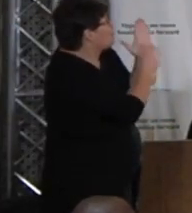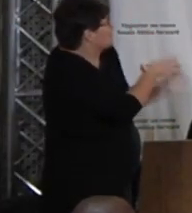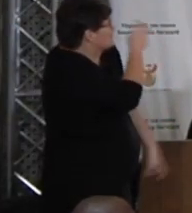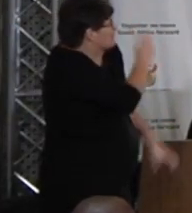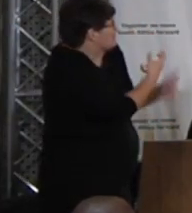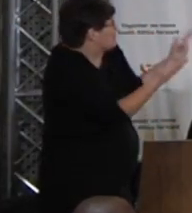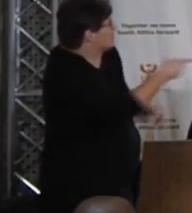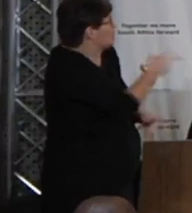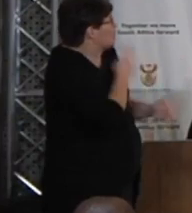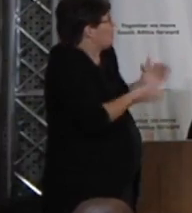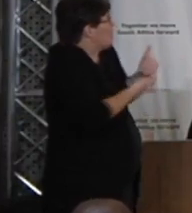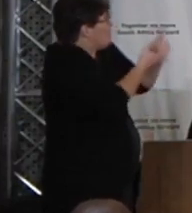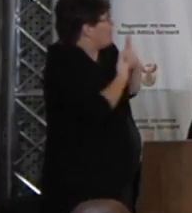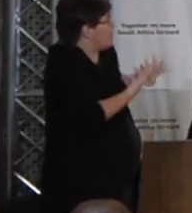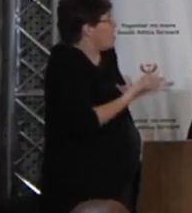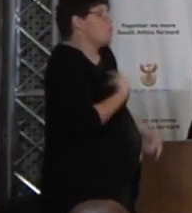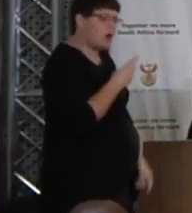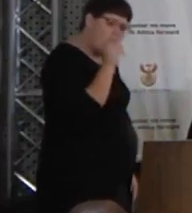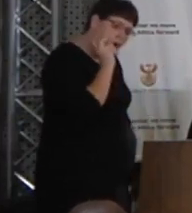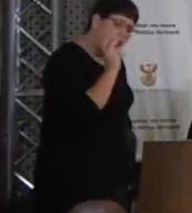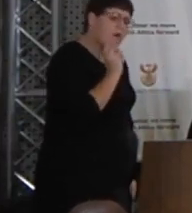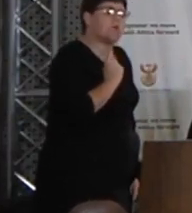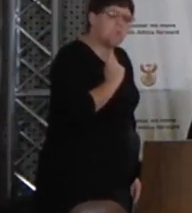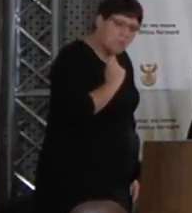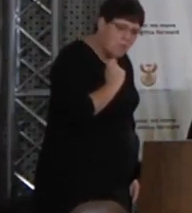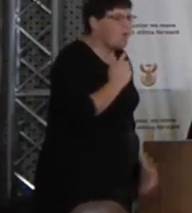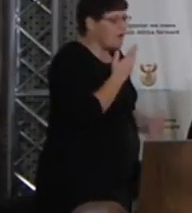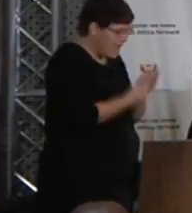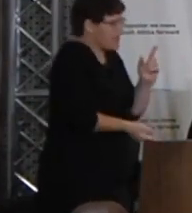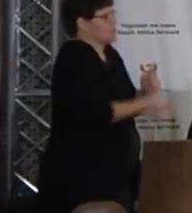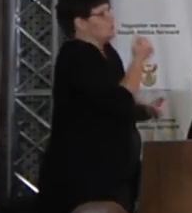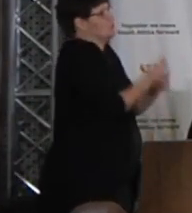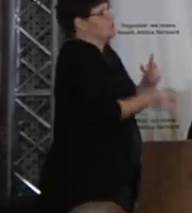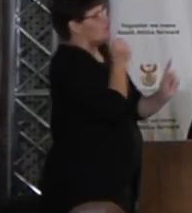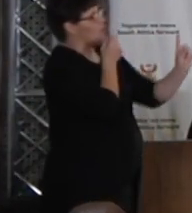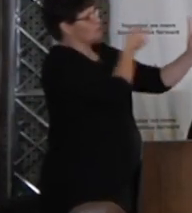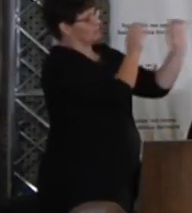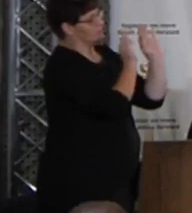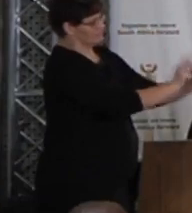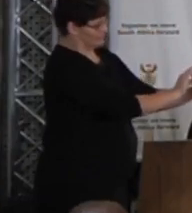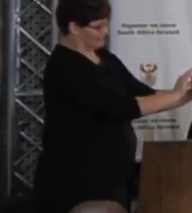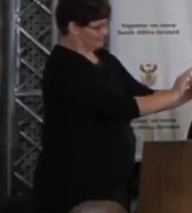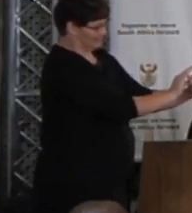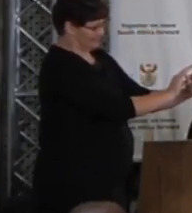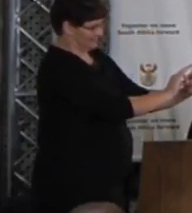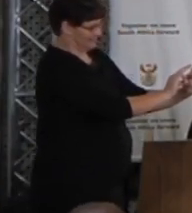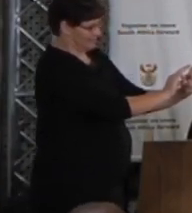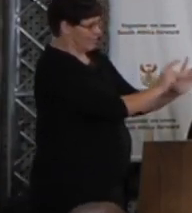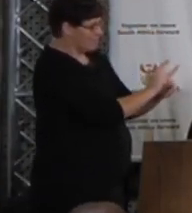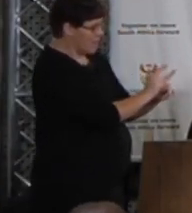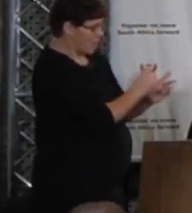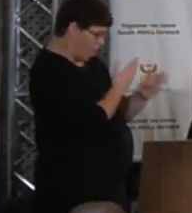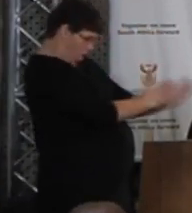regulation so that it is able to still achieve the same objective but not be a